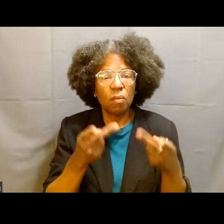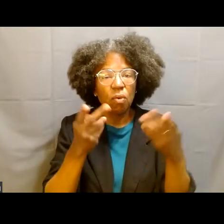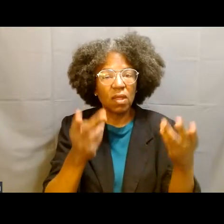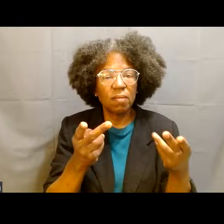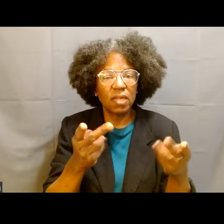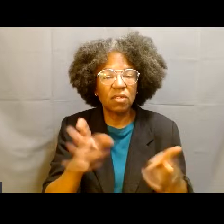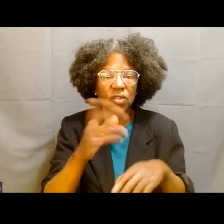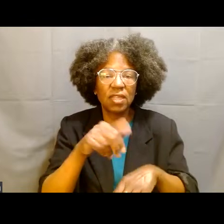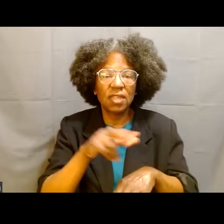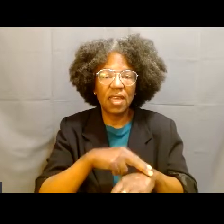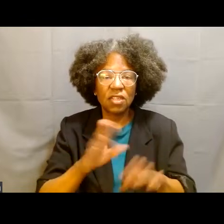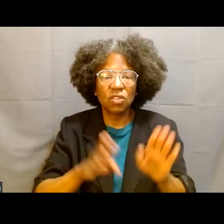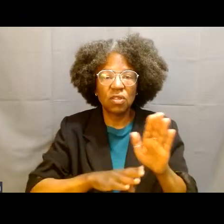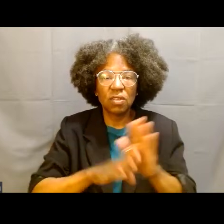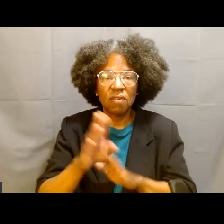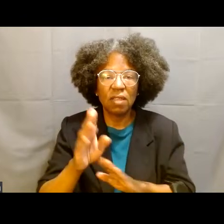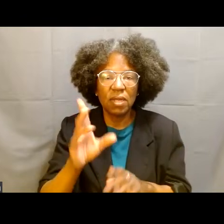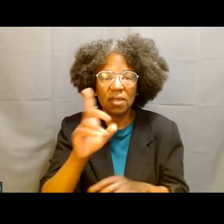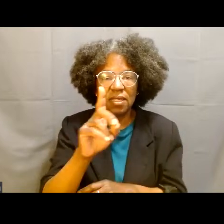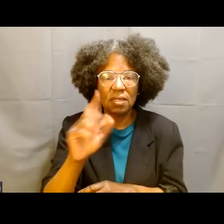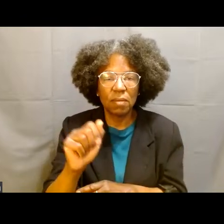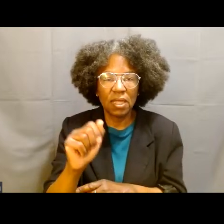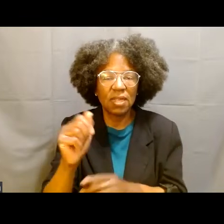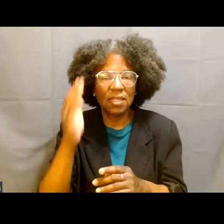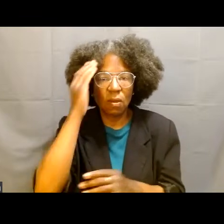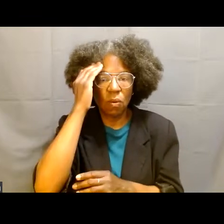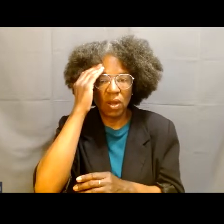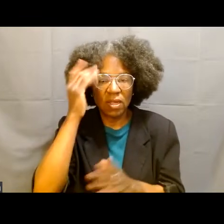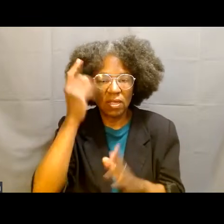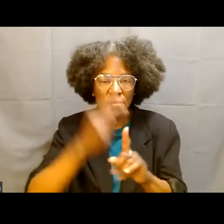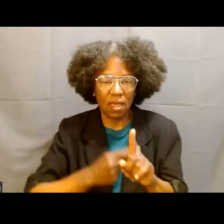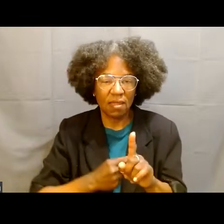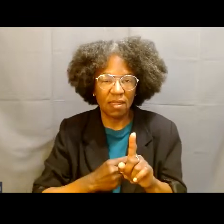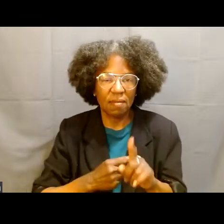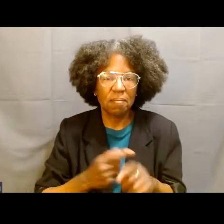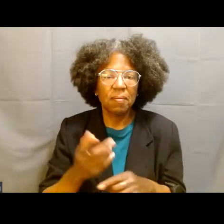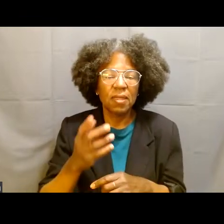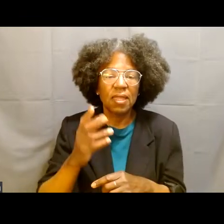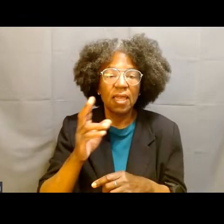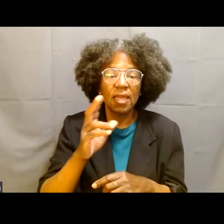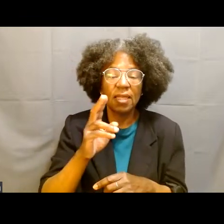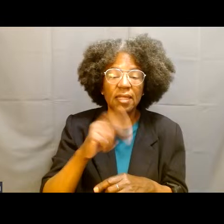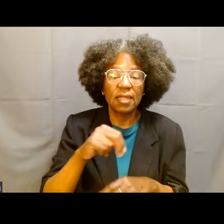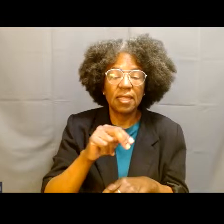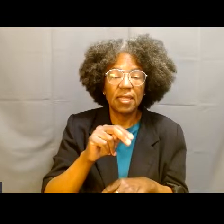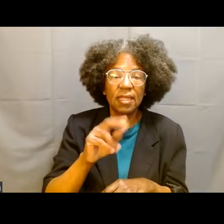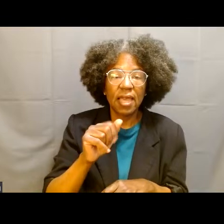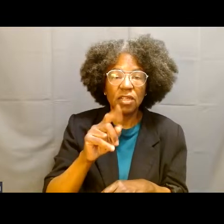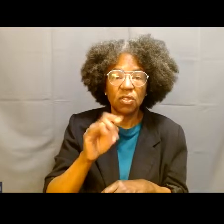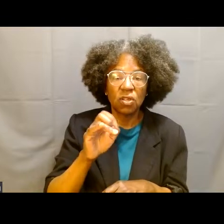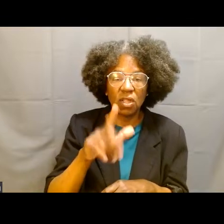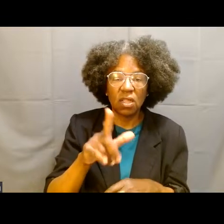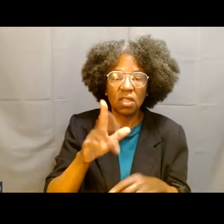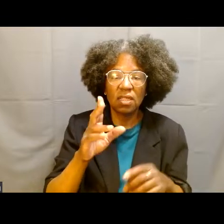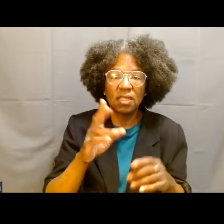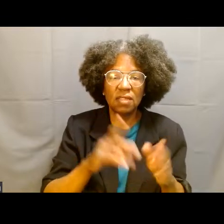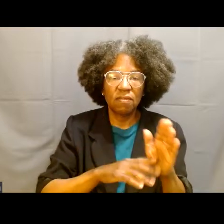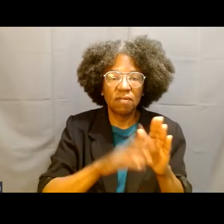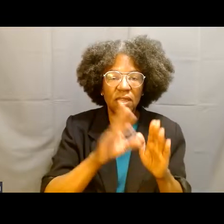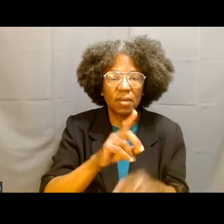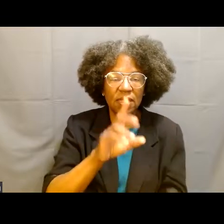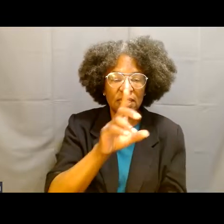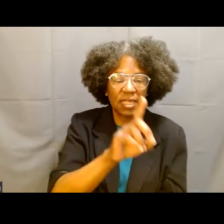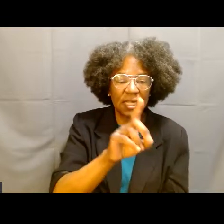National Developmental Disabilities Awareness Month. National Developmental Disabilities Awareness Month,